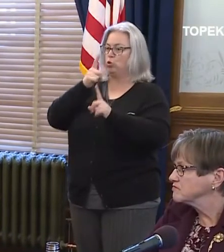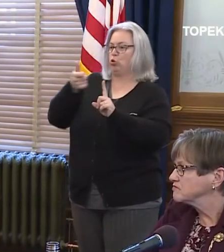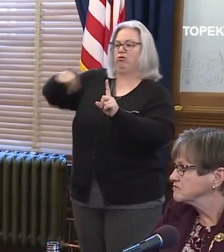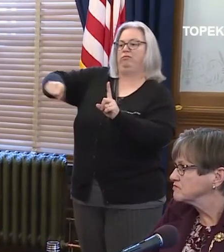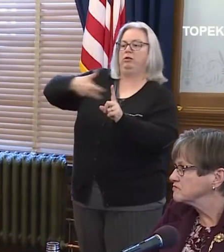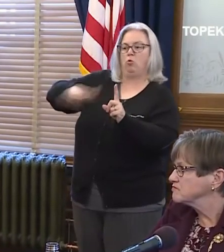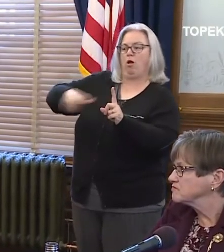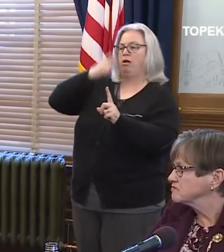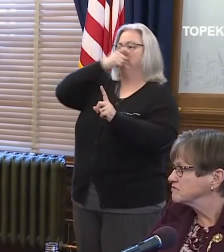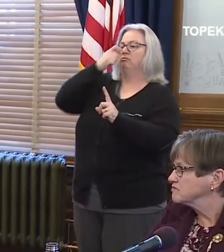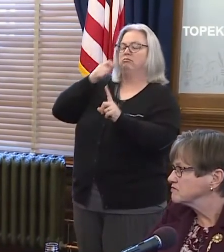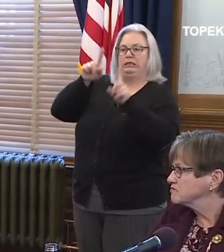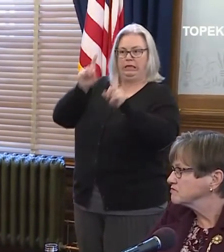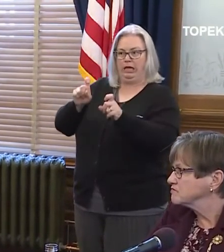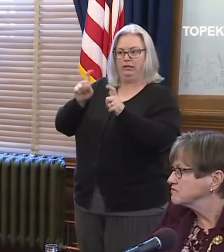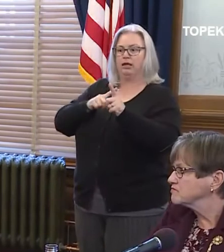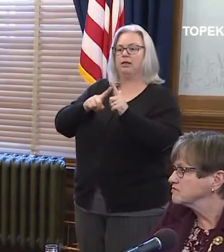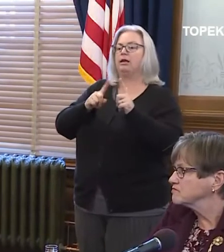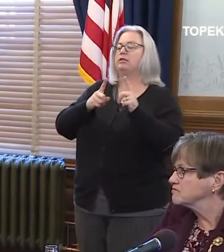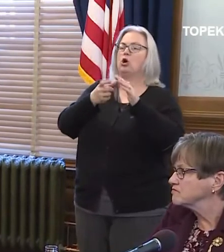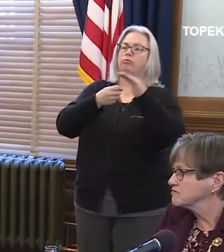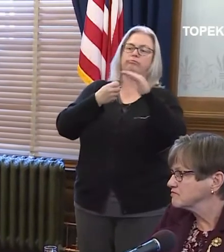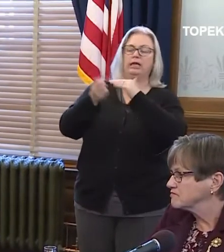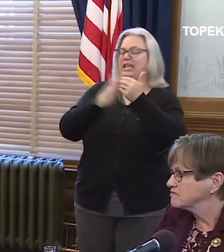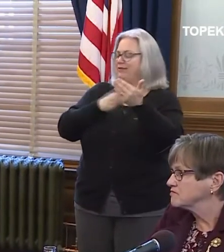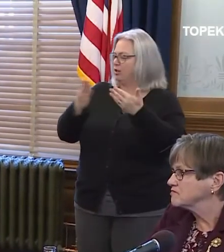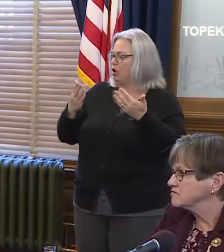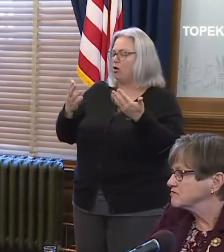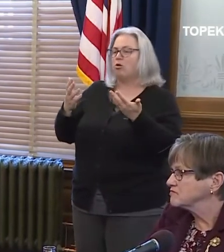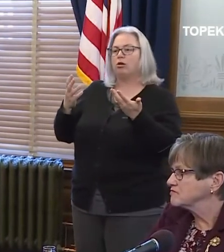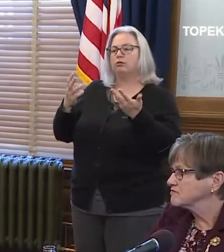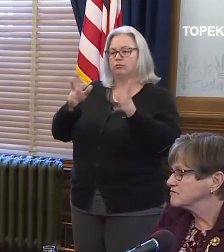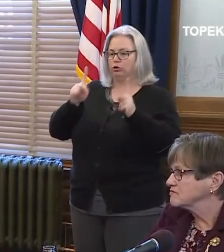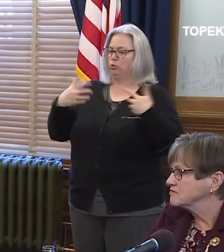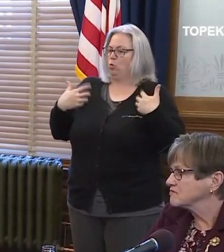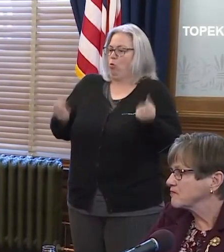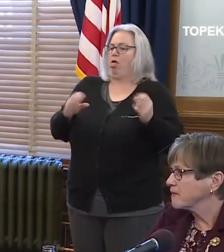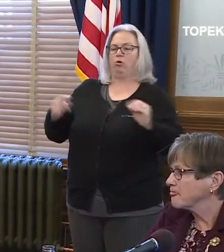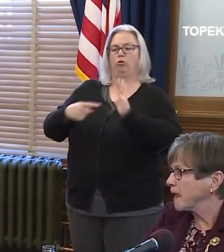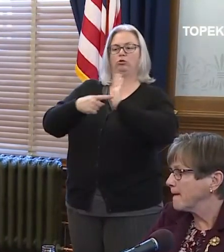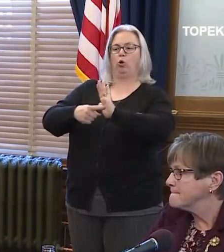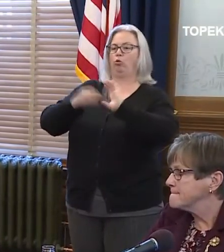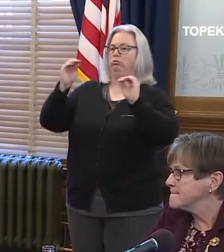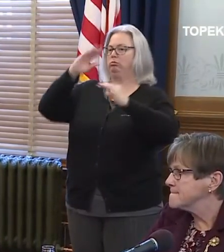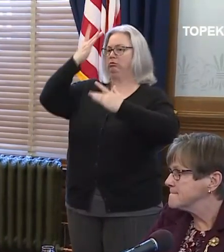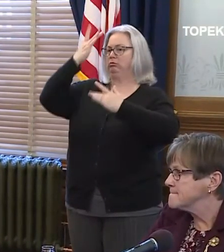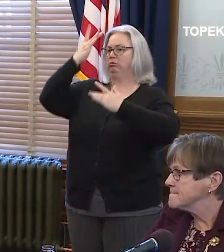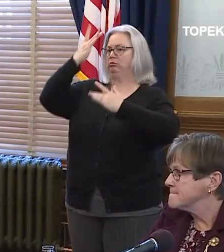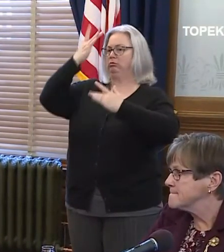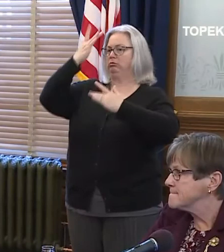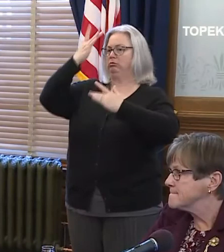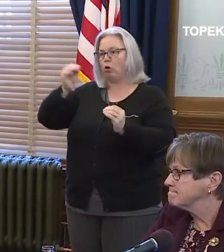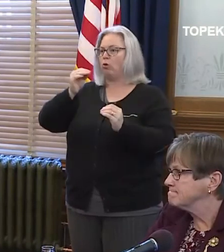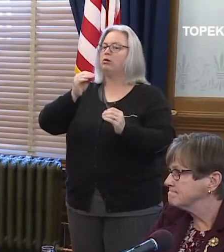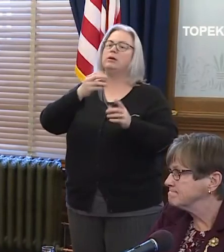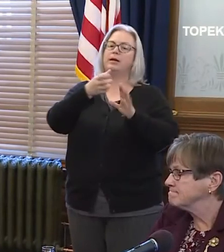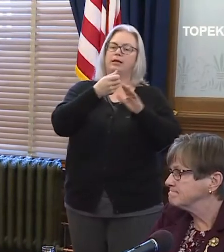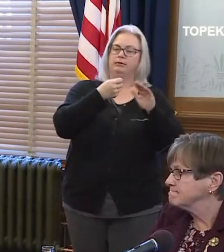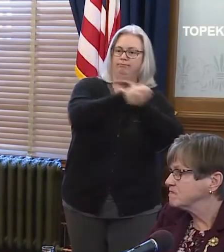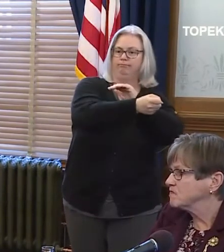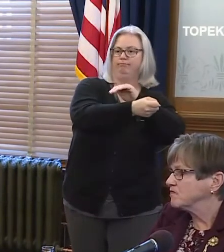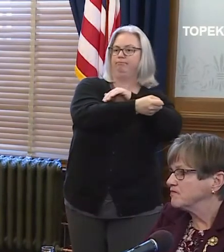to be tested and therefore was isolated, even though it was the person was well, without symptoms, was isolated away